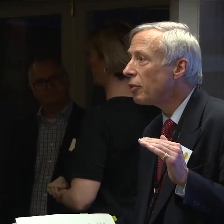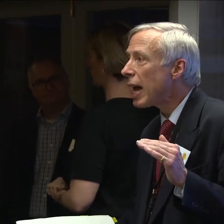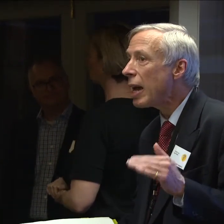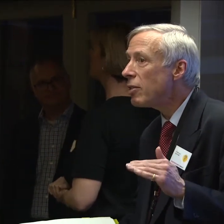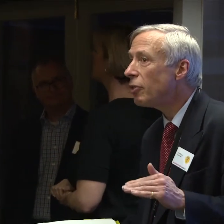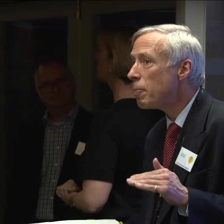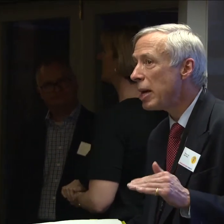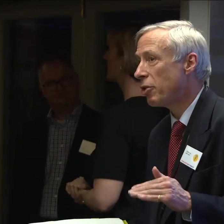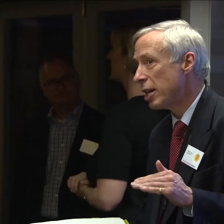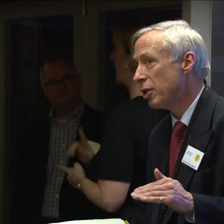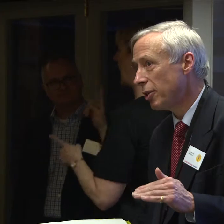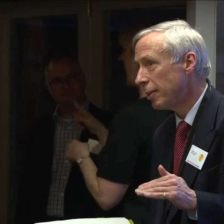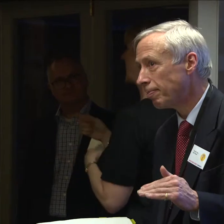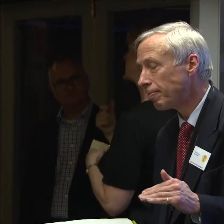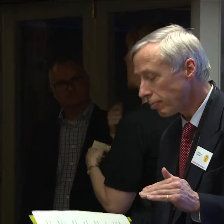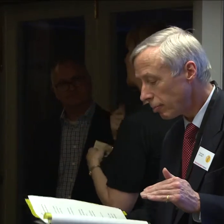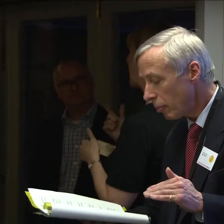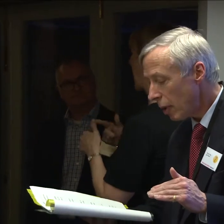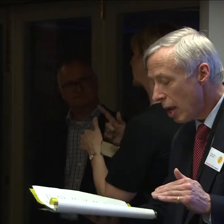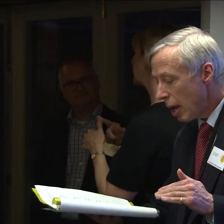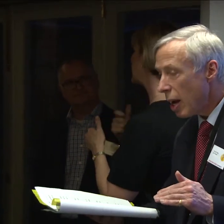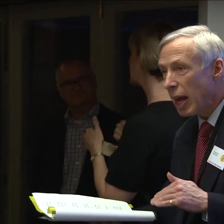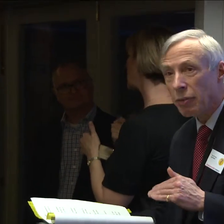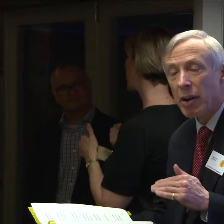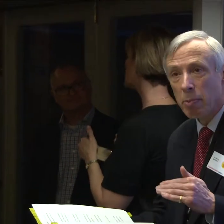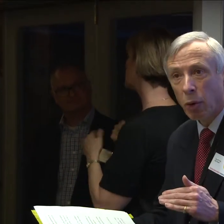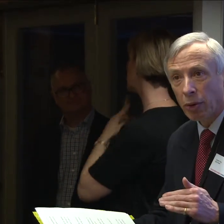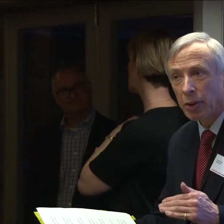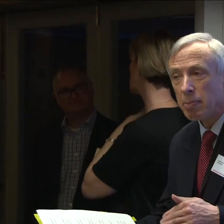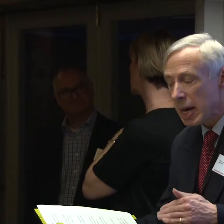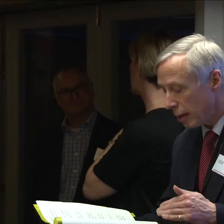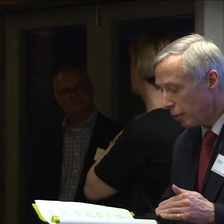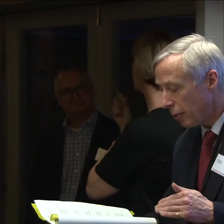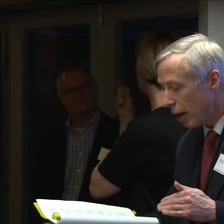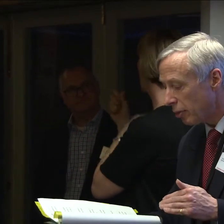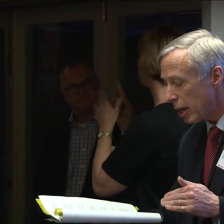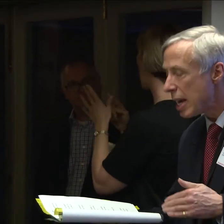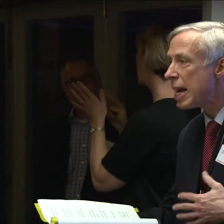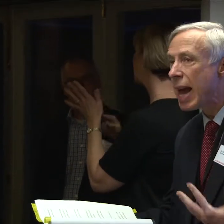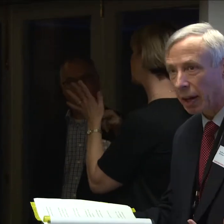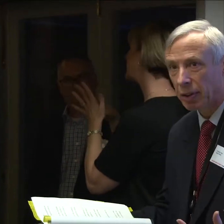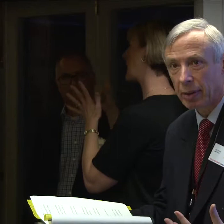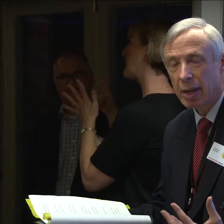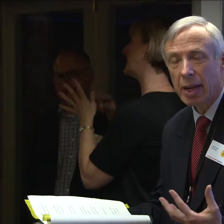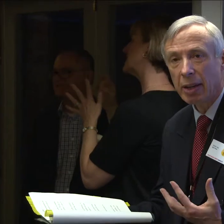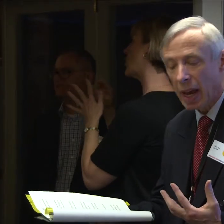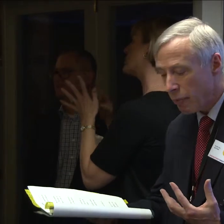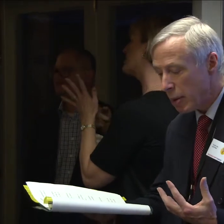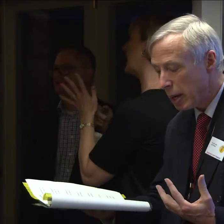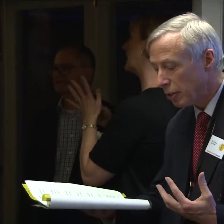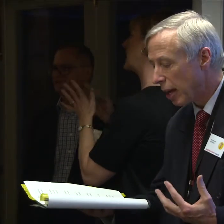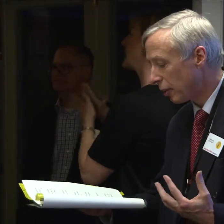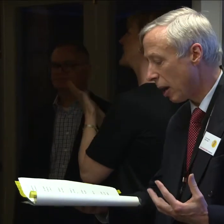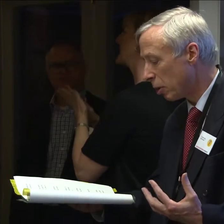It is an anticipatory duty. That's very important. It means that inaction is